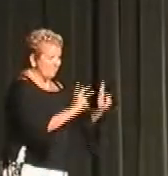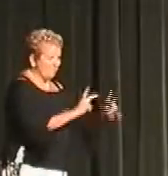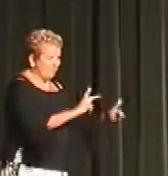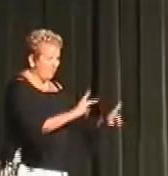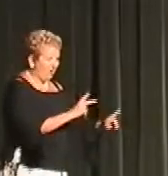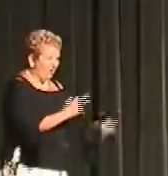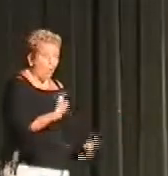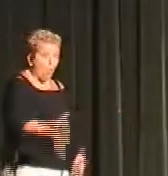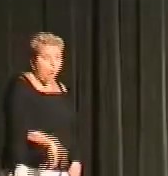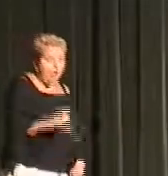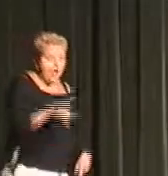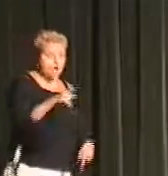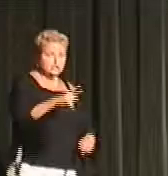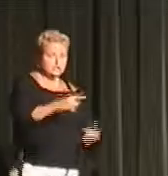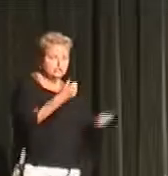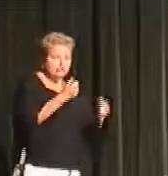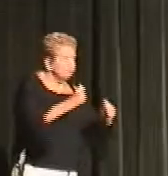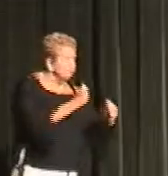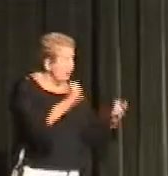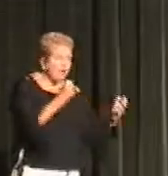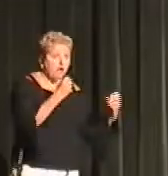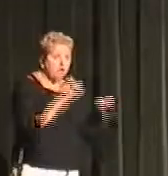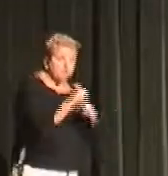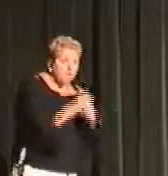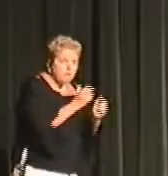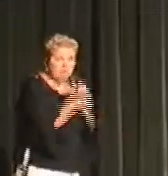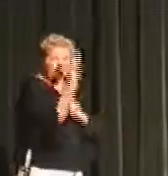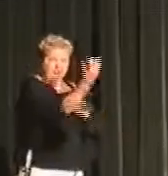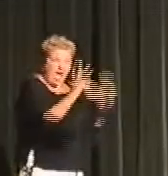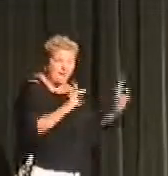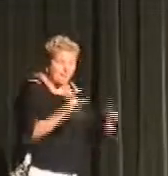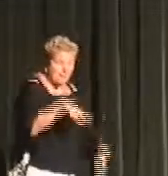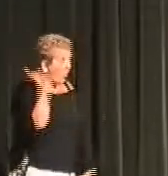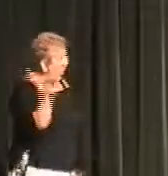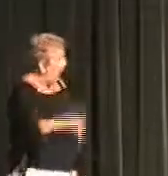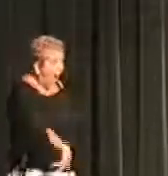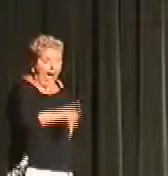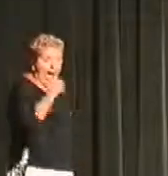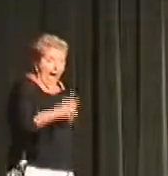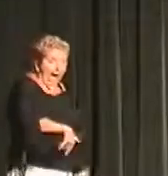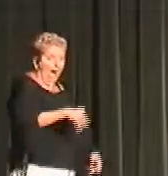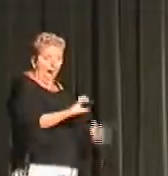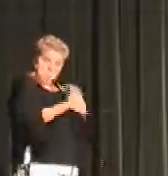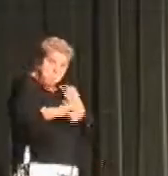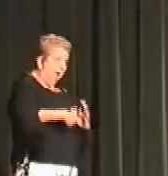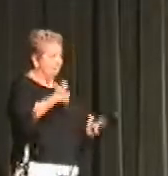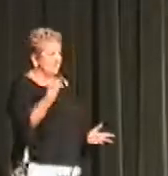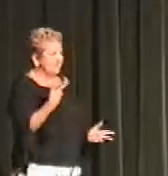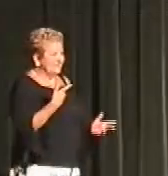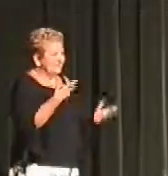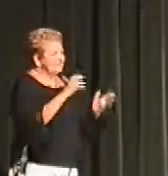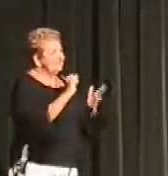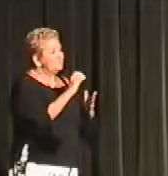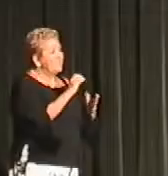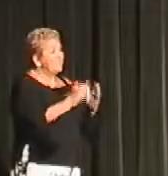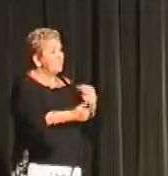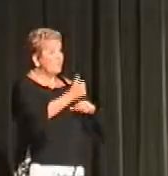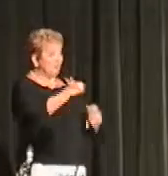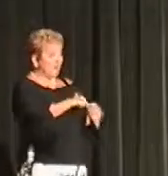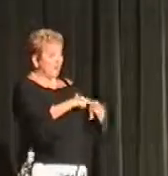thing, that hope that I had that somebody might convince somebody. And so I walked around a good deal of the time with my mouth beaten